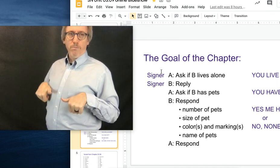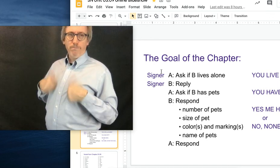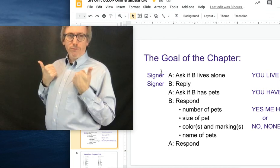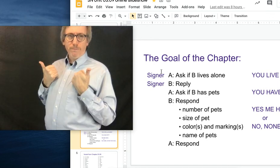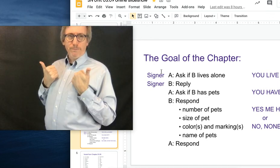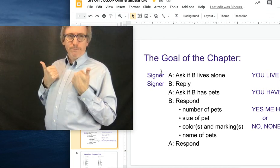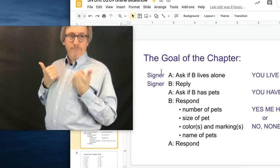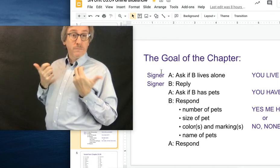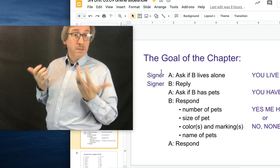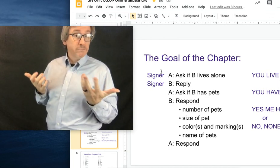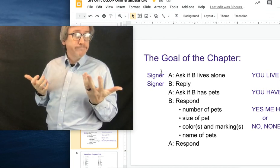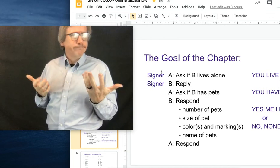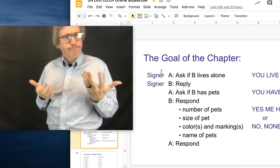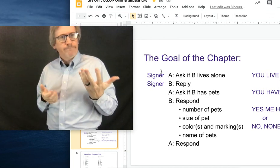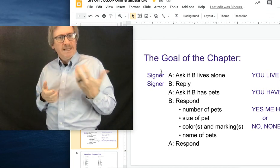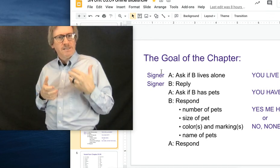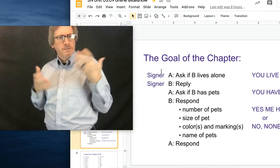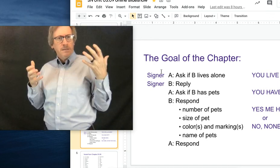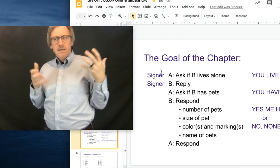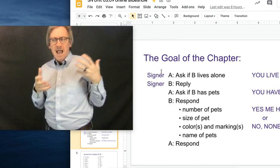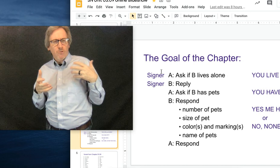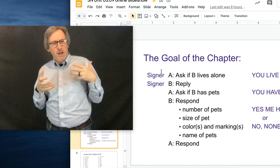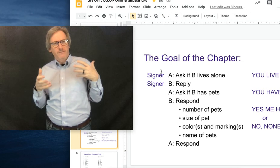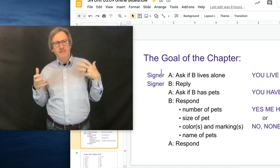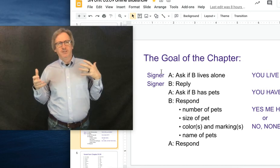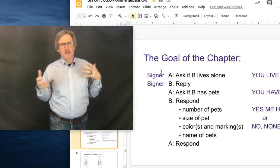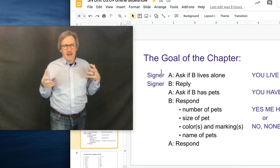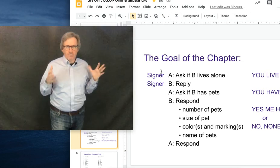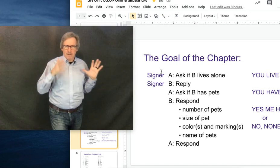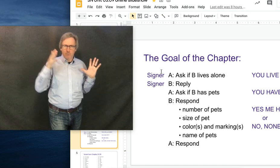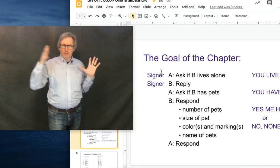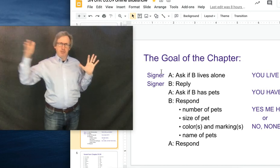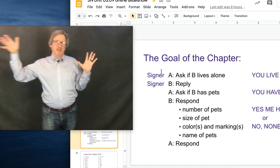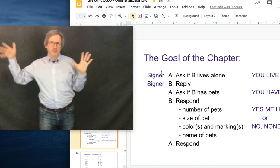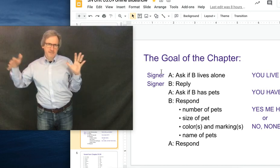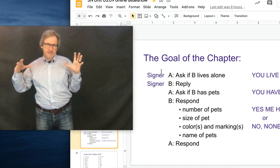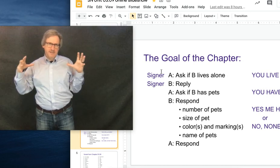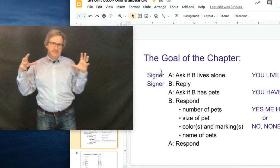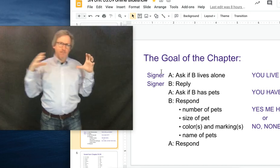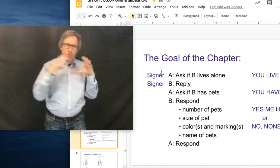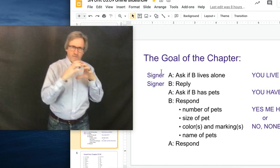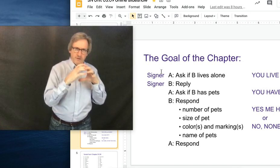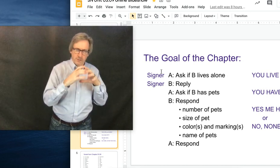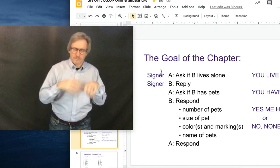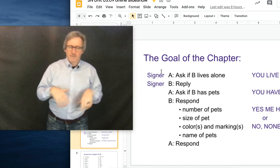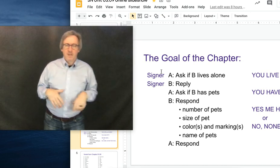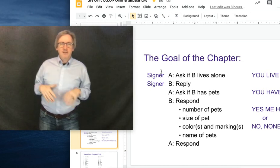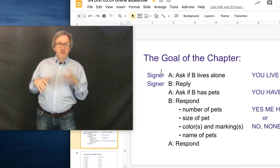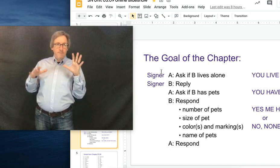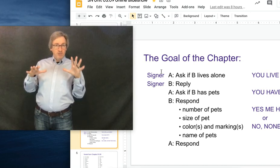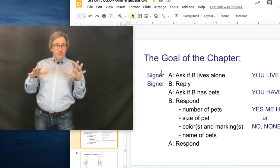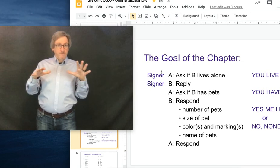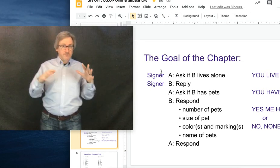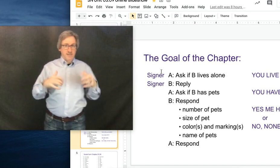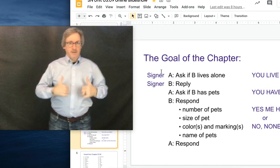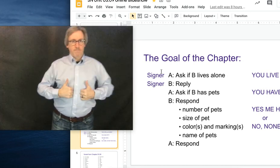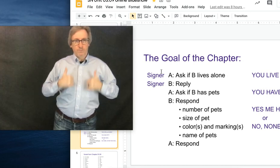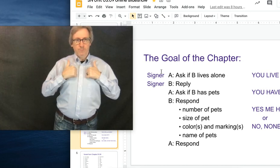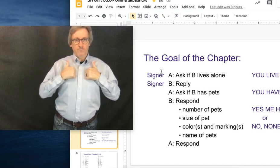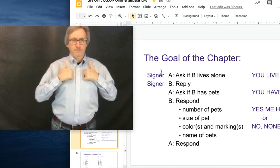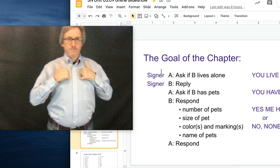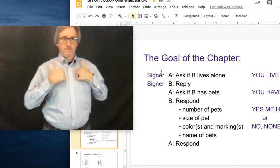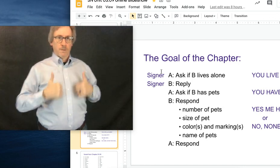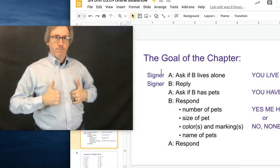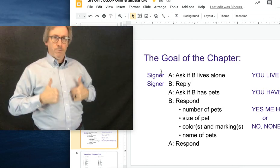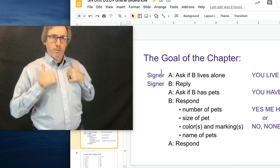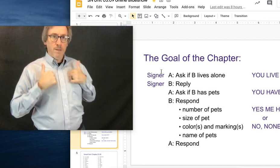go, boop. That's how conversation and how language changes, that things get more efficient. So I'm going to show you the full sign, boom,